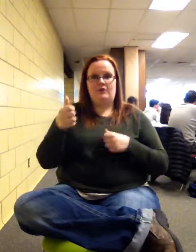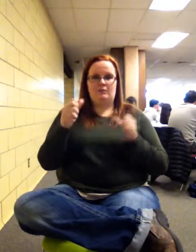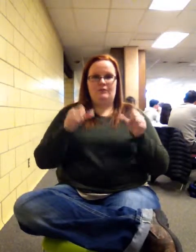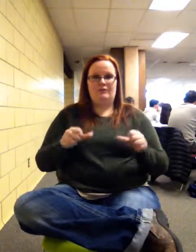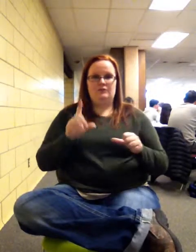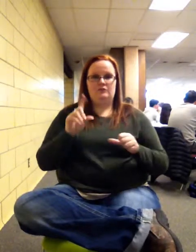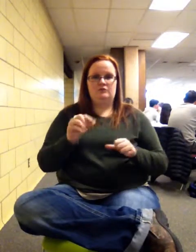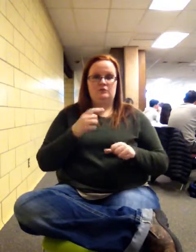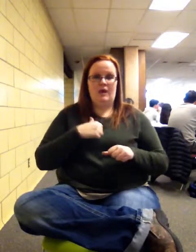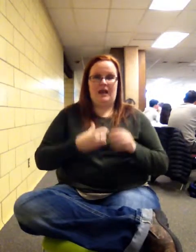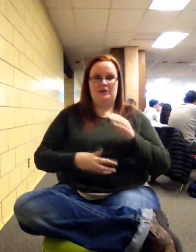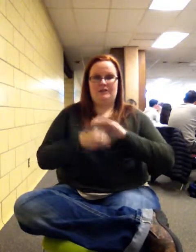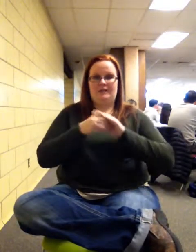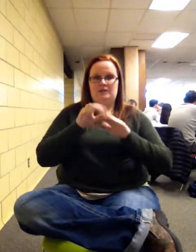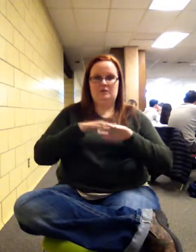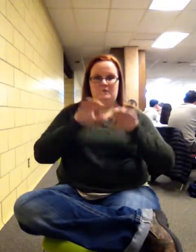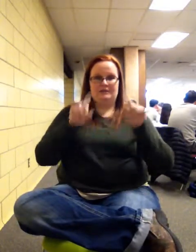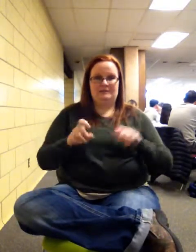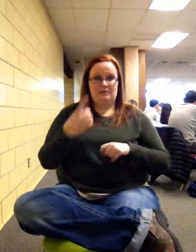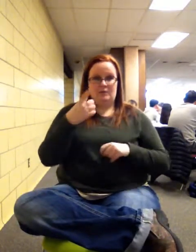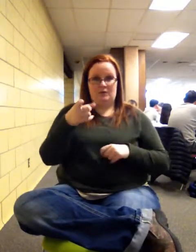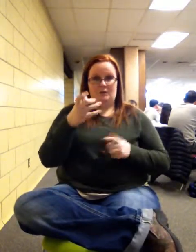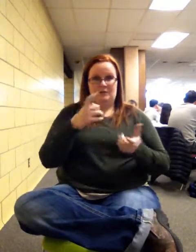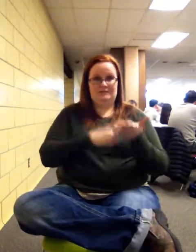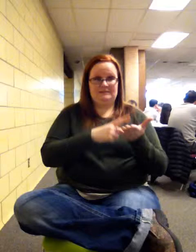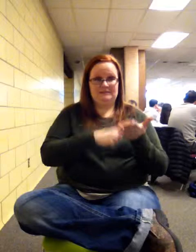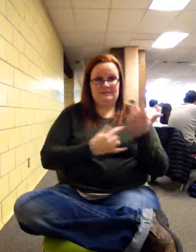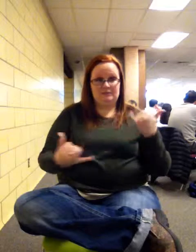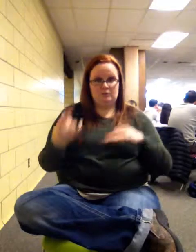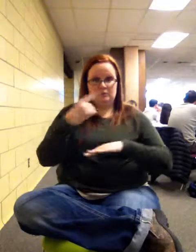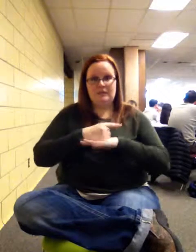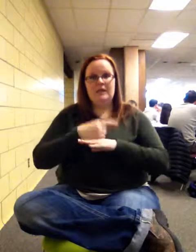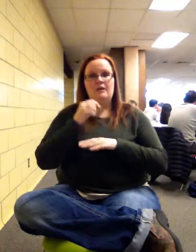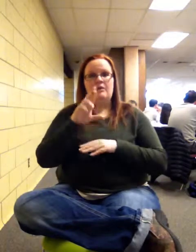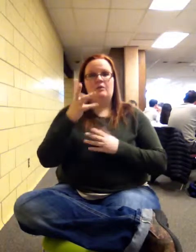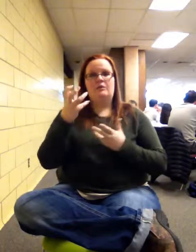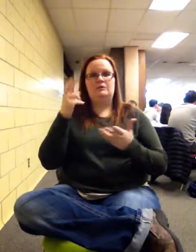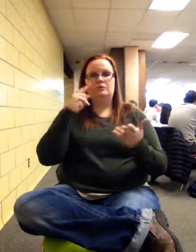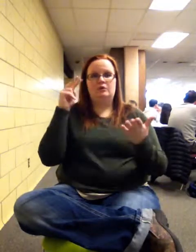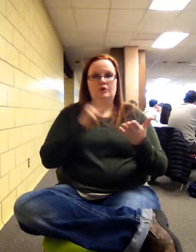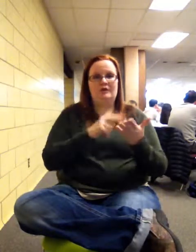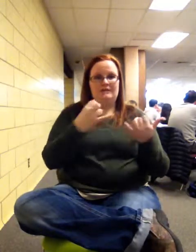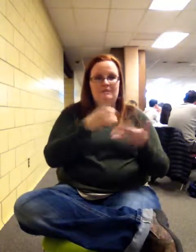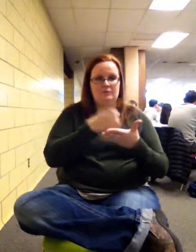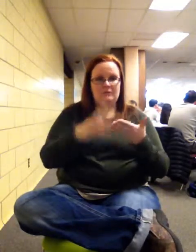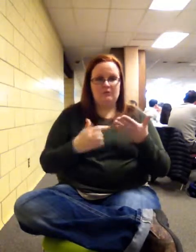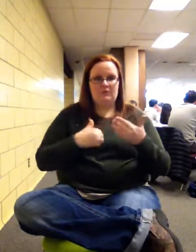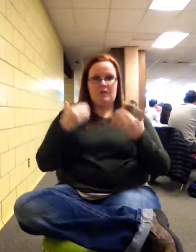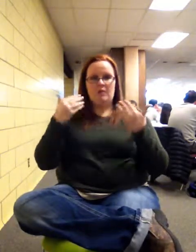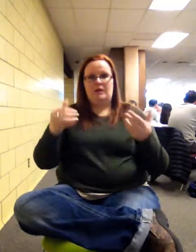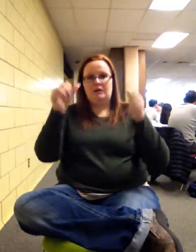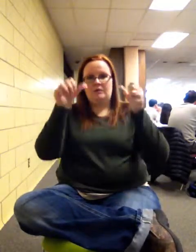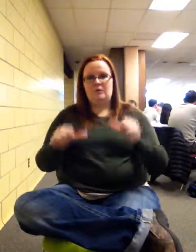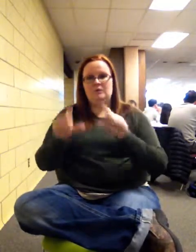exam number 1. Do you guys want to talk about that today, or do you want to look at it over the weekend? I went ahead and reposted the answers. I couldn't get